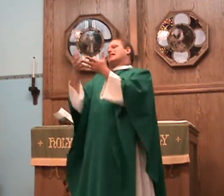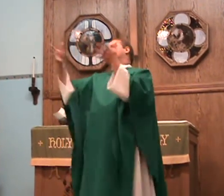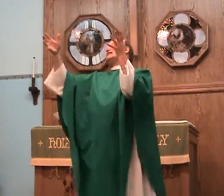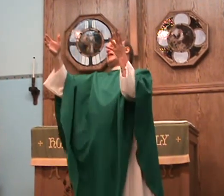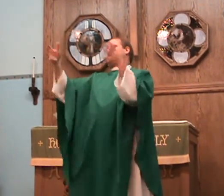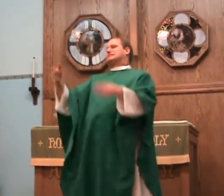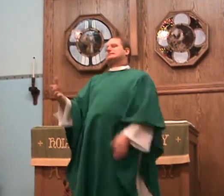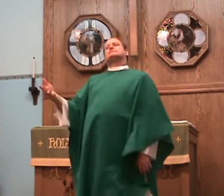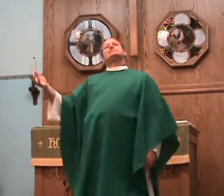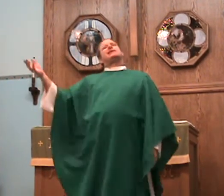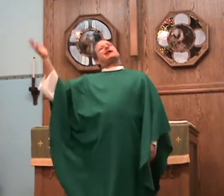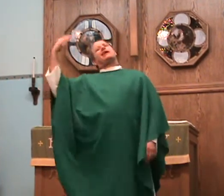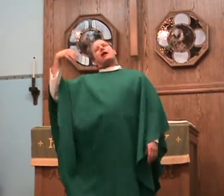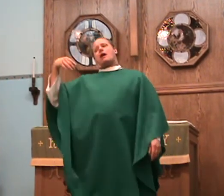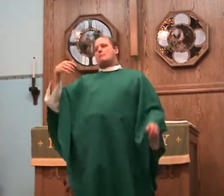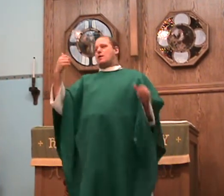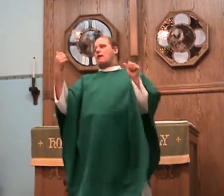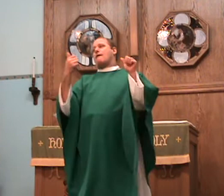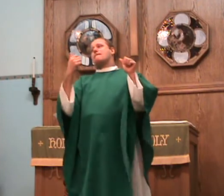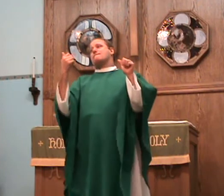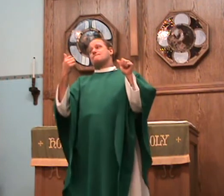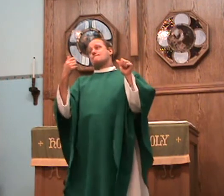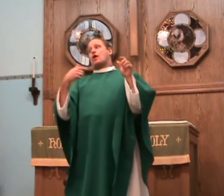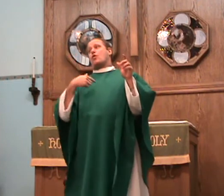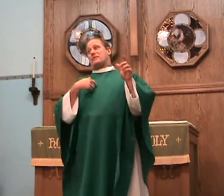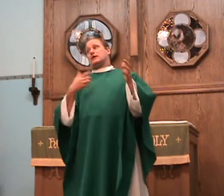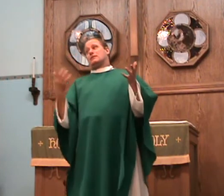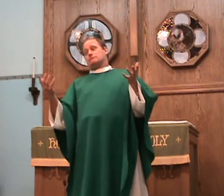"Leave the nets, come follow me."